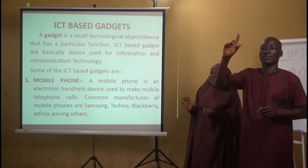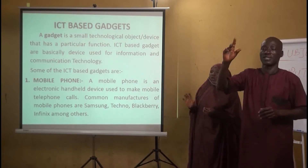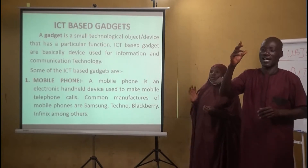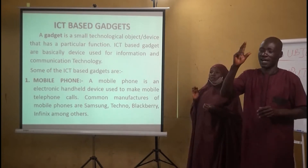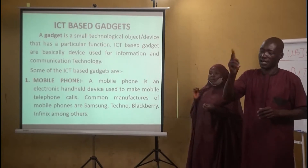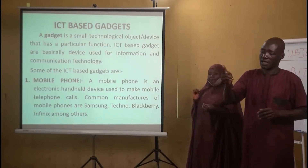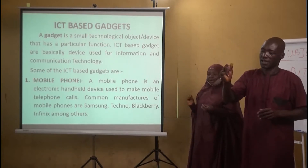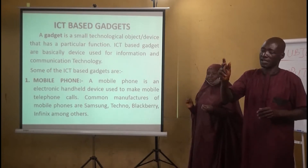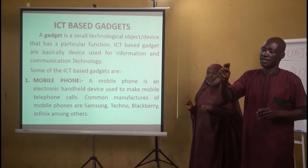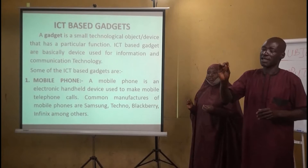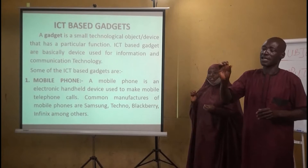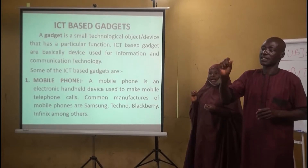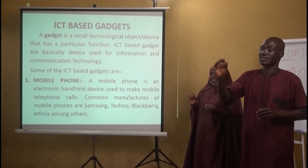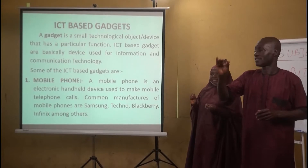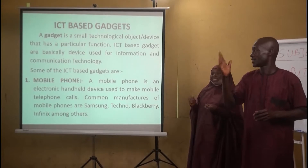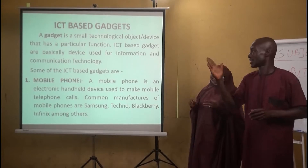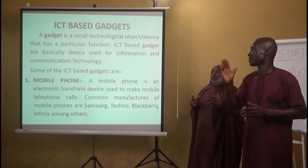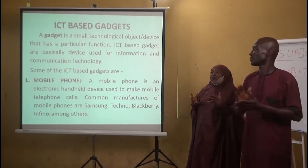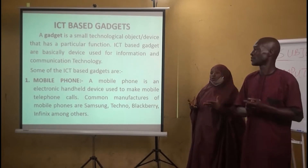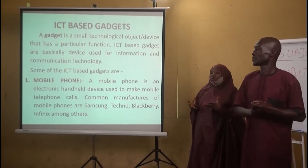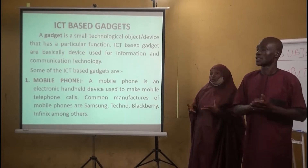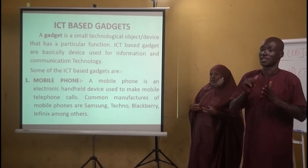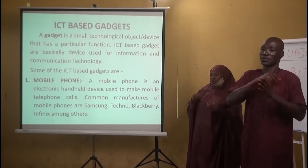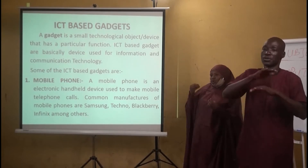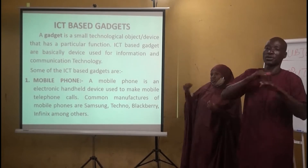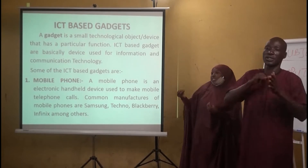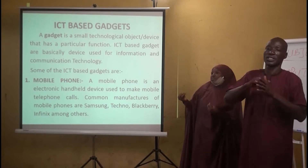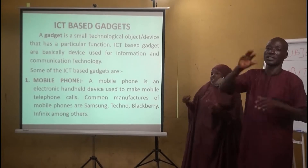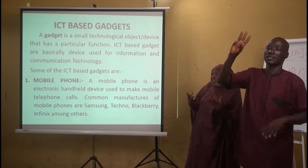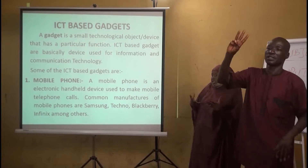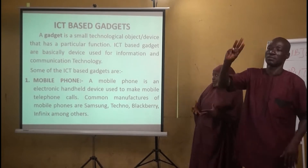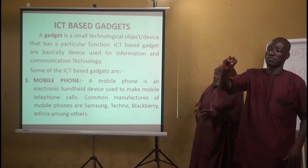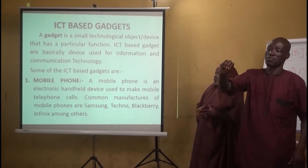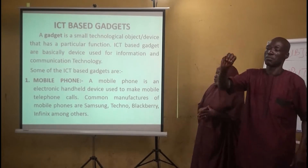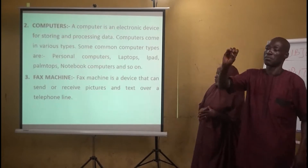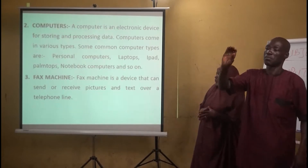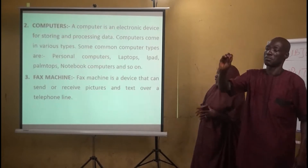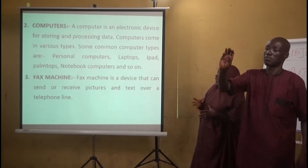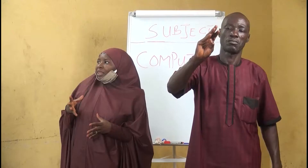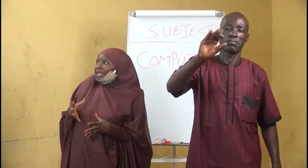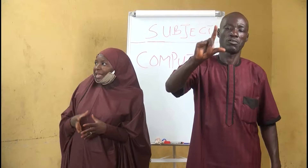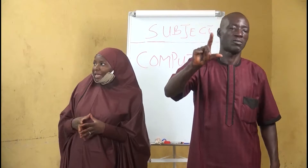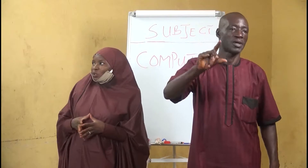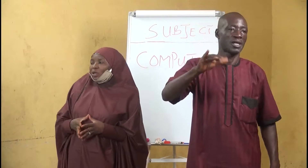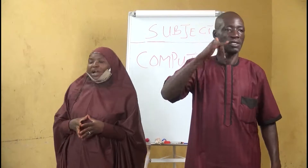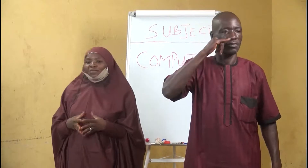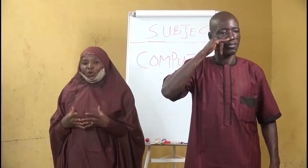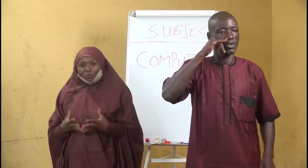major aspect of the ICT that we use for transmitting information. The next, we have the